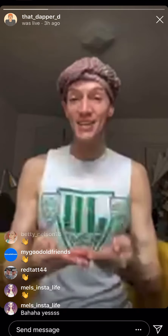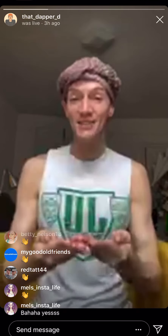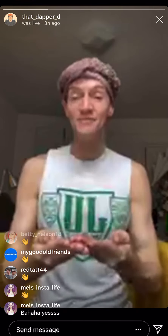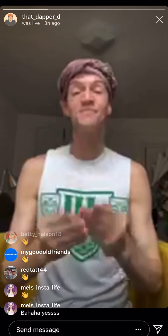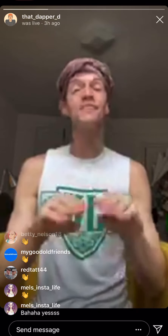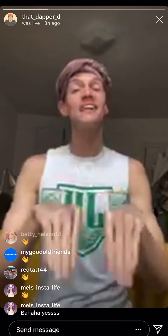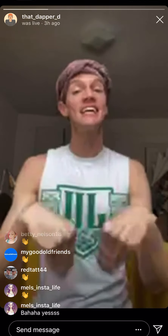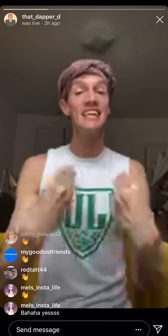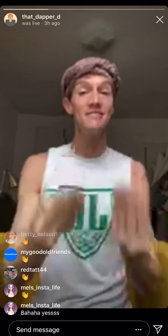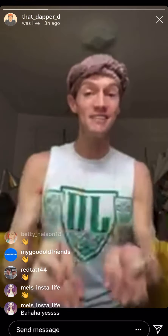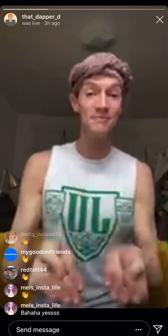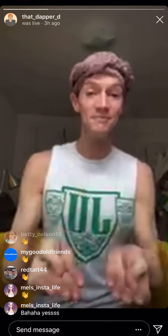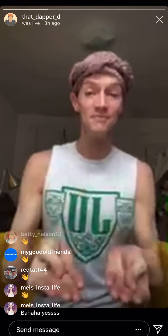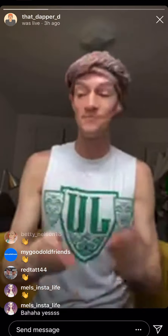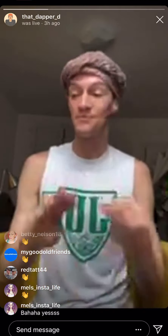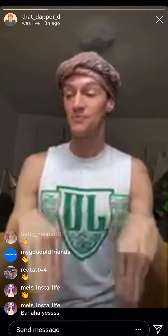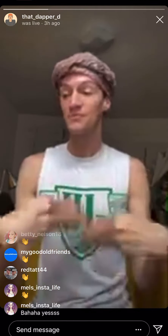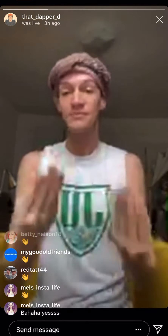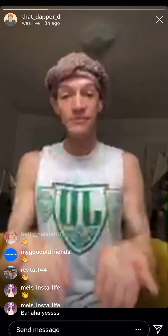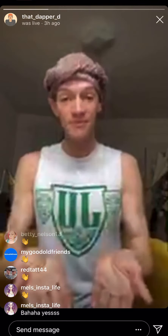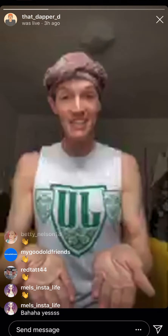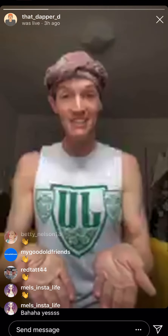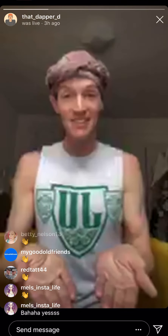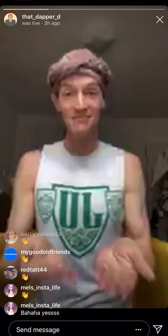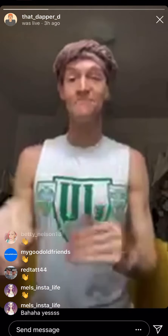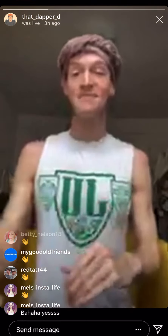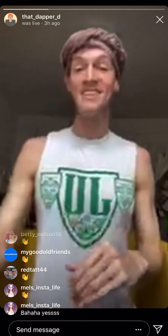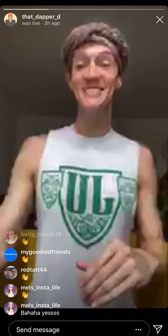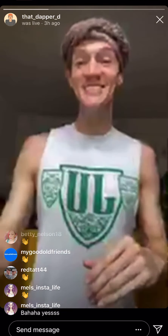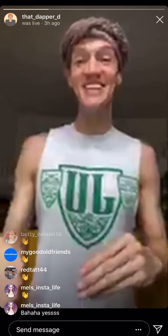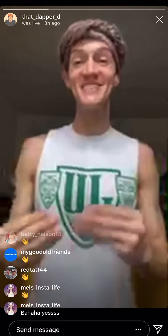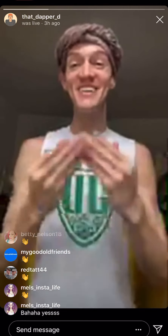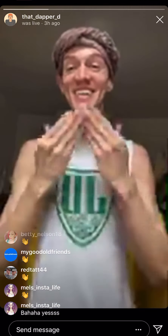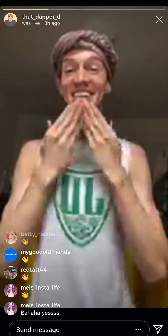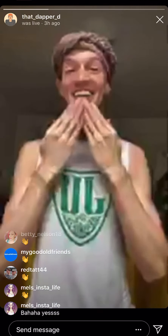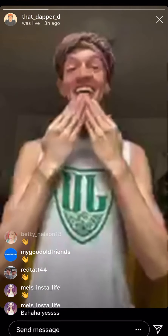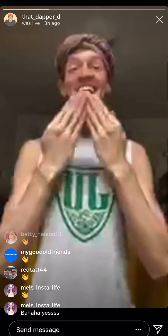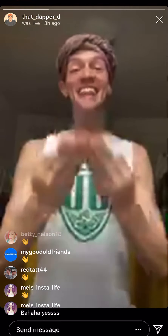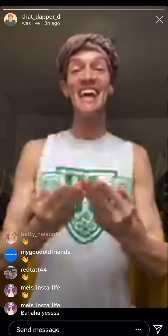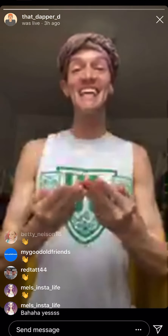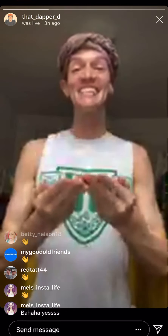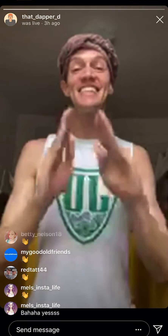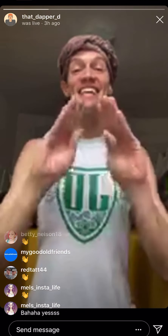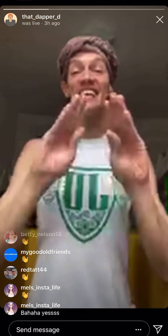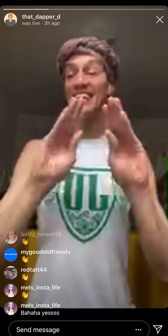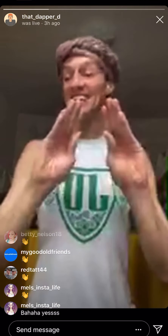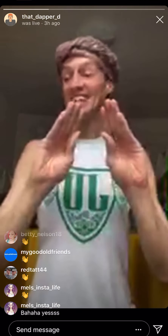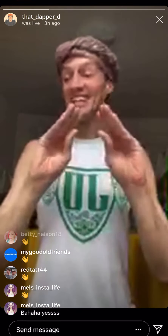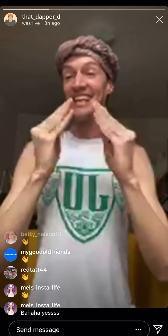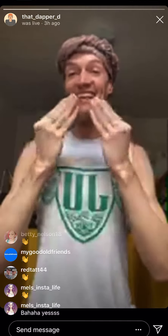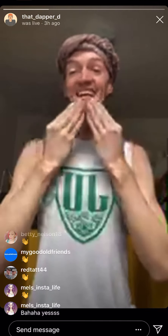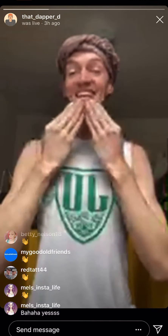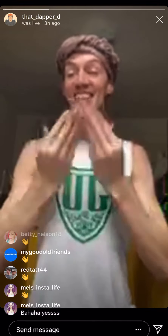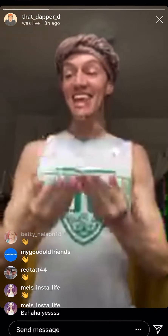giving giving oh that's fun thanks thanks